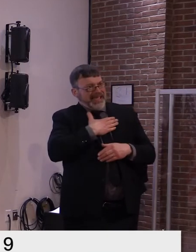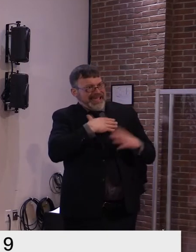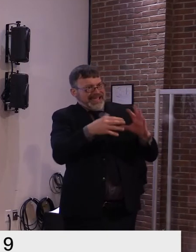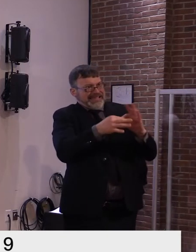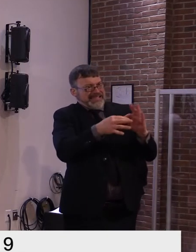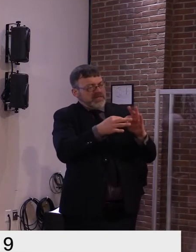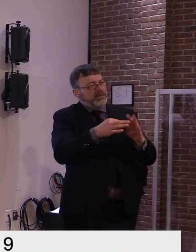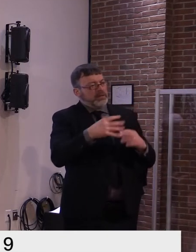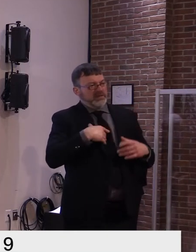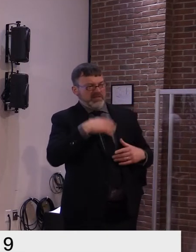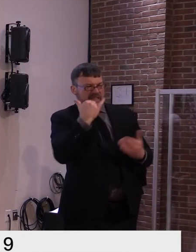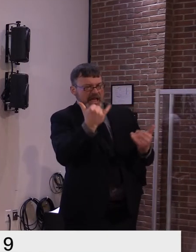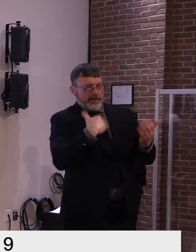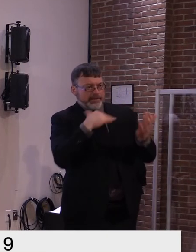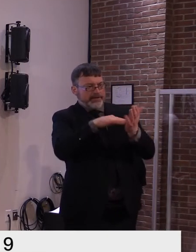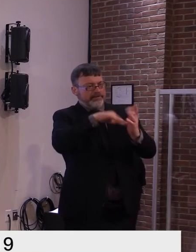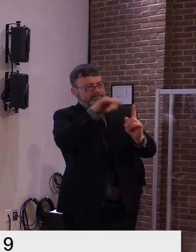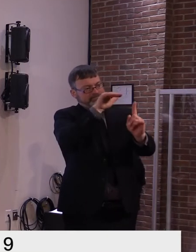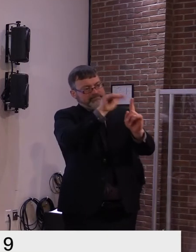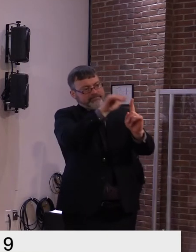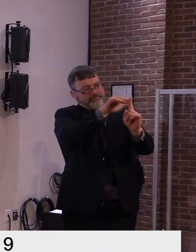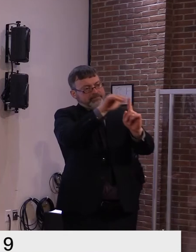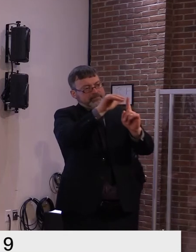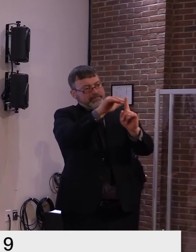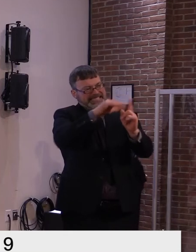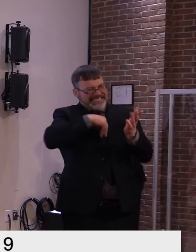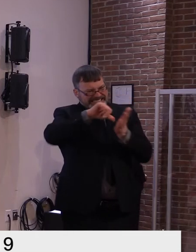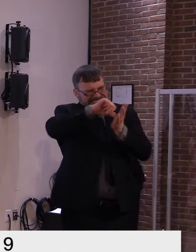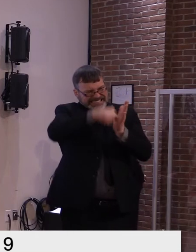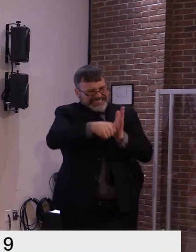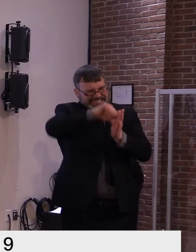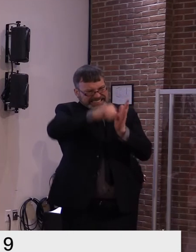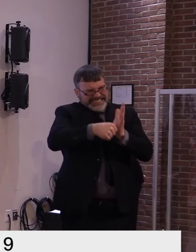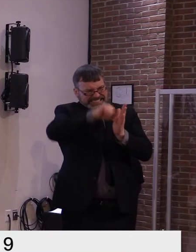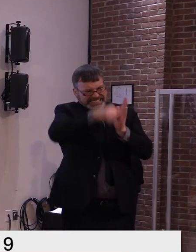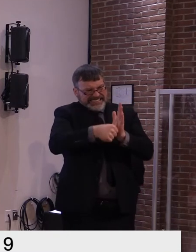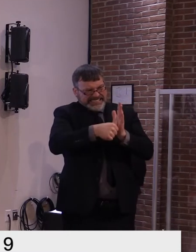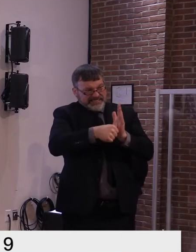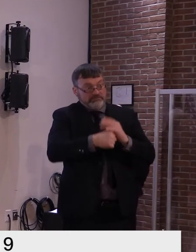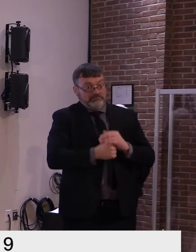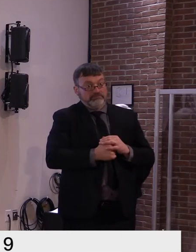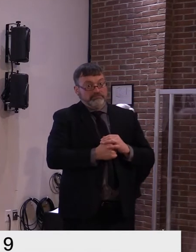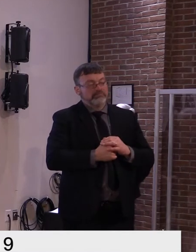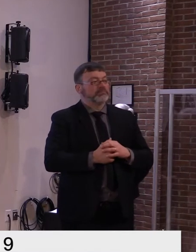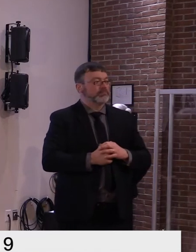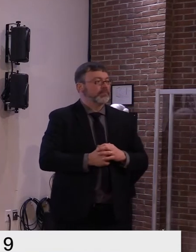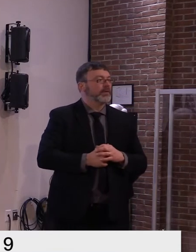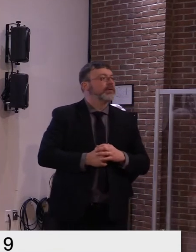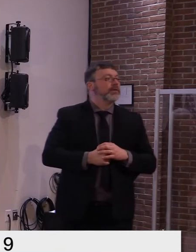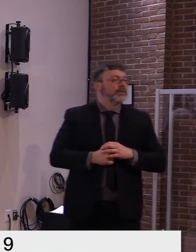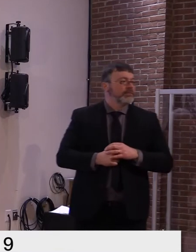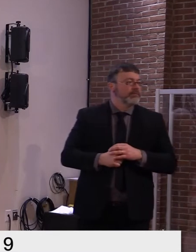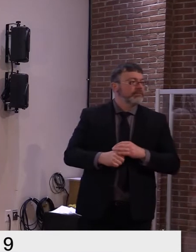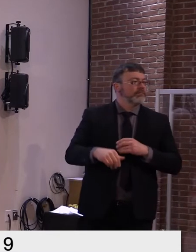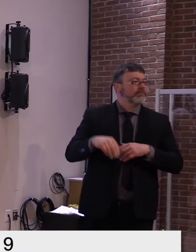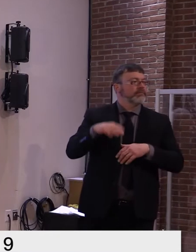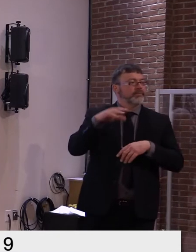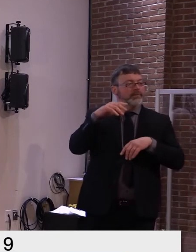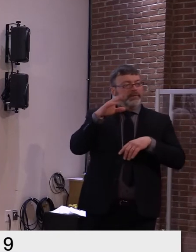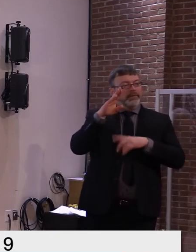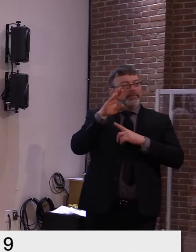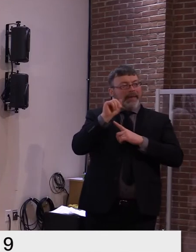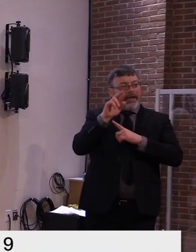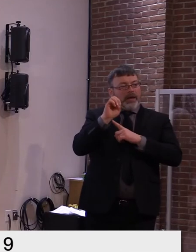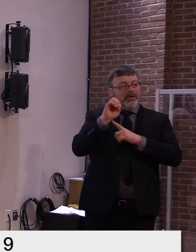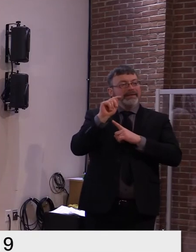Yes, this is likely for Dr. Levine as well. For the bus company, has the state been in contact with them, considering it doesn't appear like